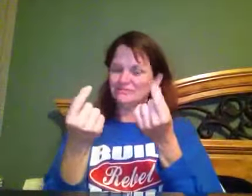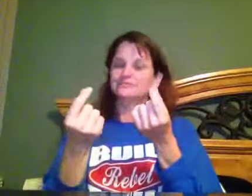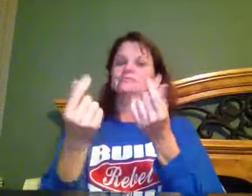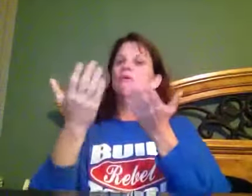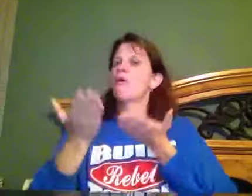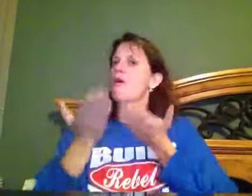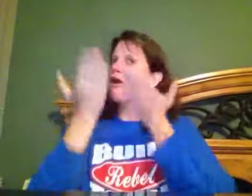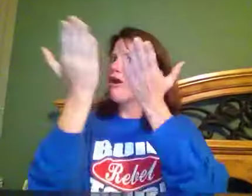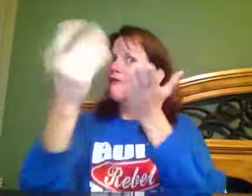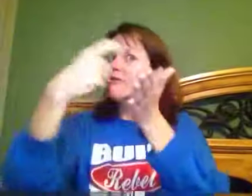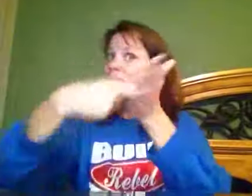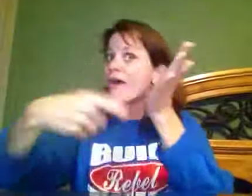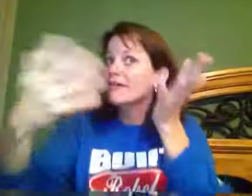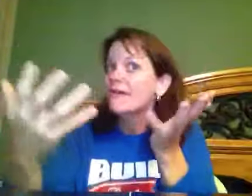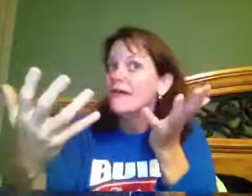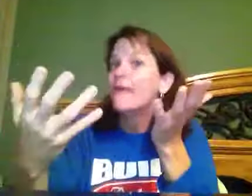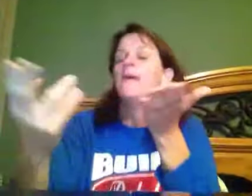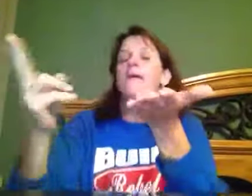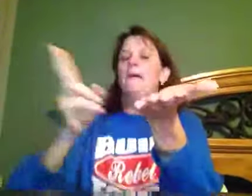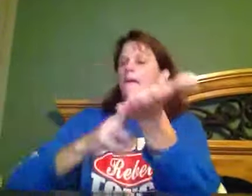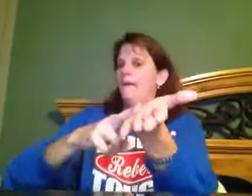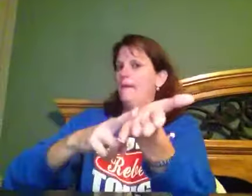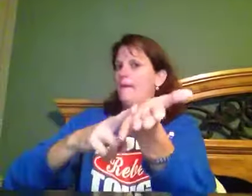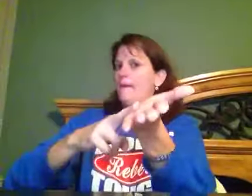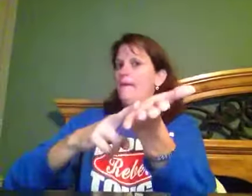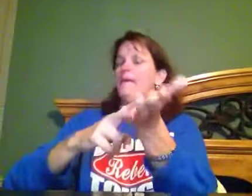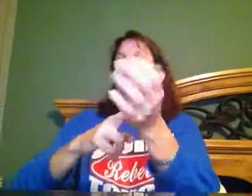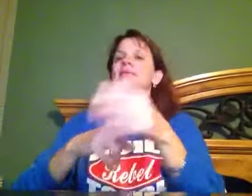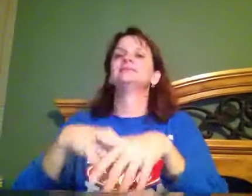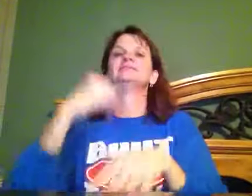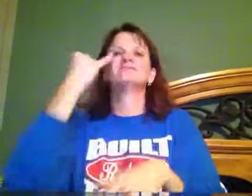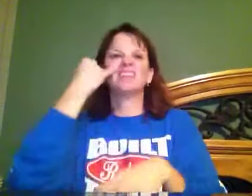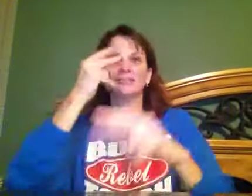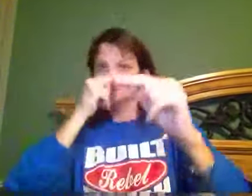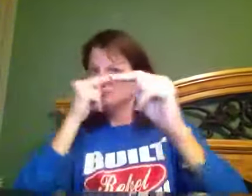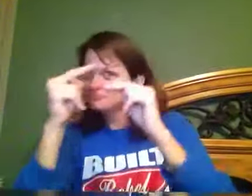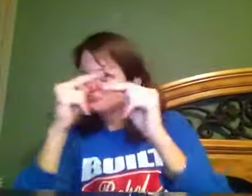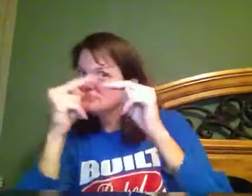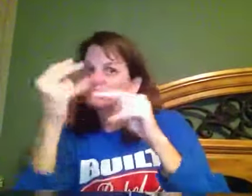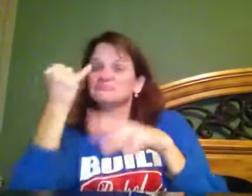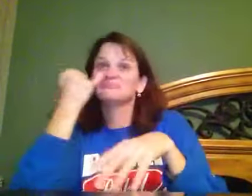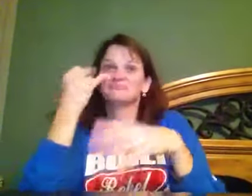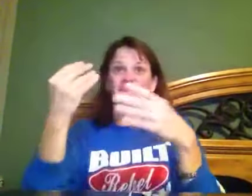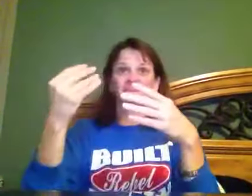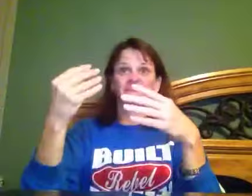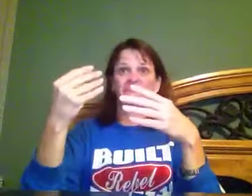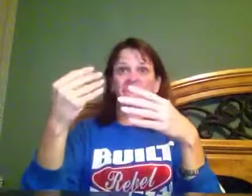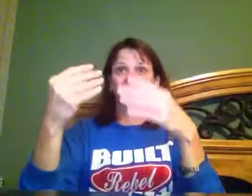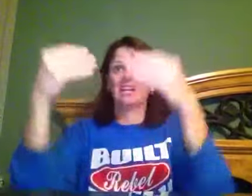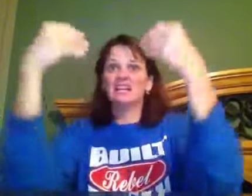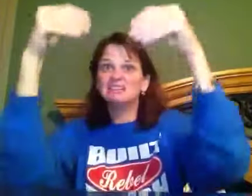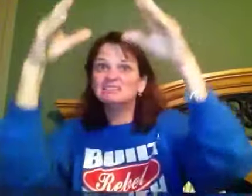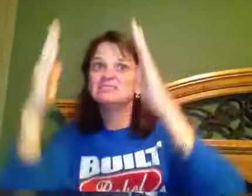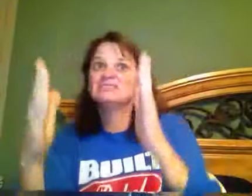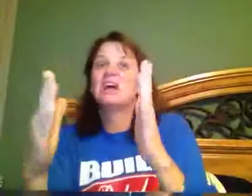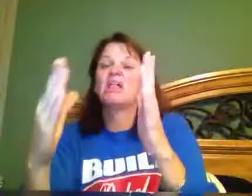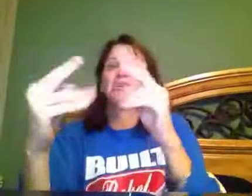in between, to me, is the most fun and the most interesting. Everybody wants a value in their home. Everybody wants to think they're getting a good